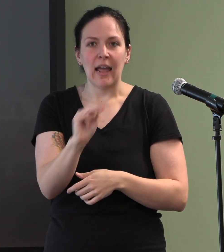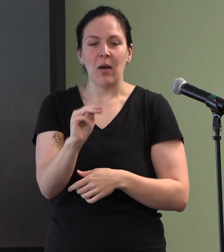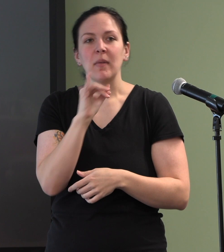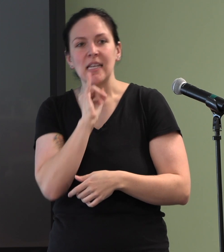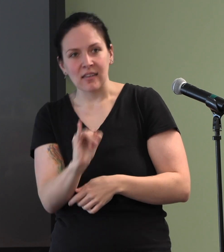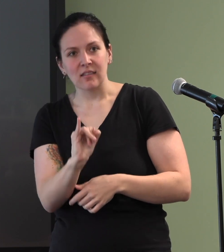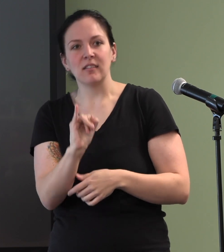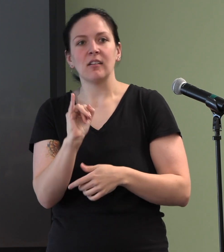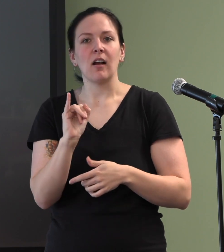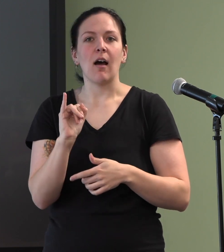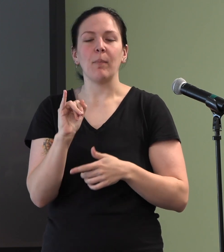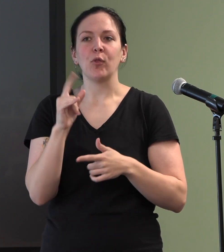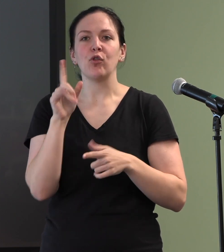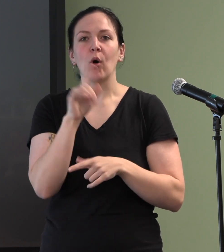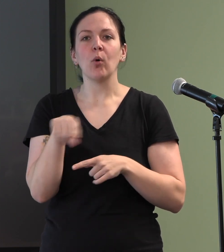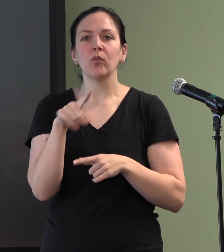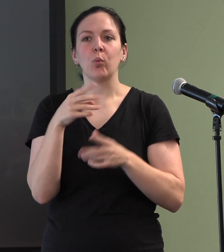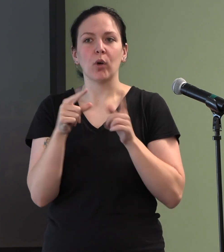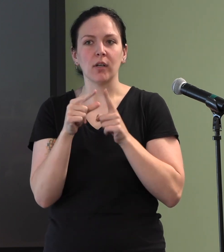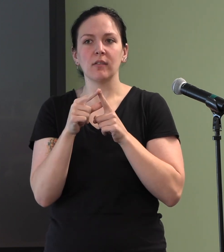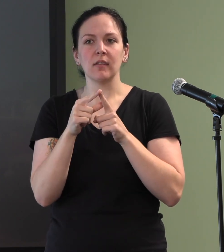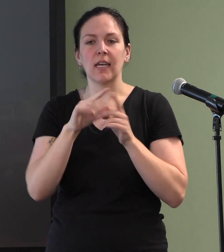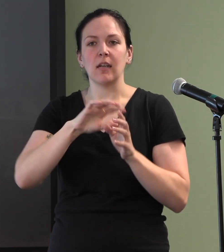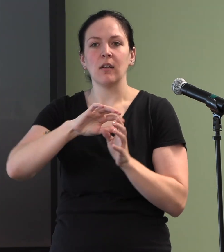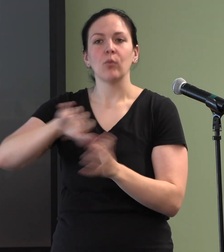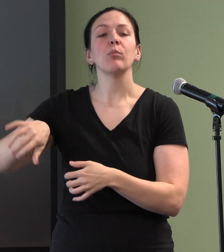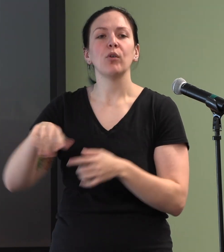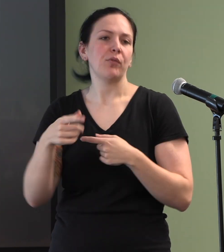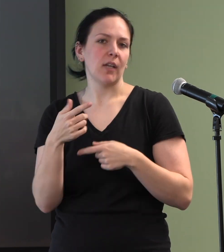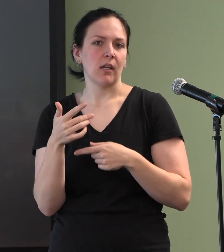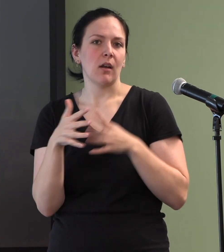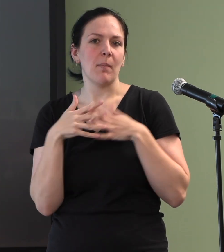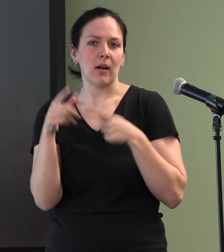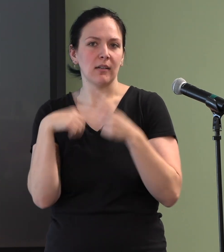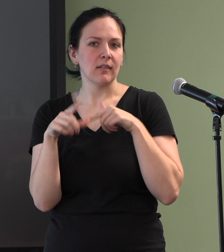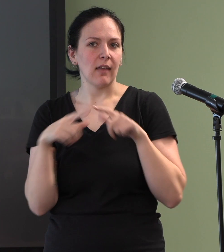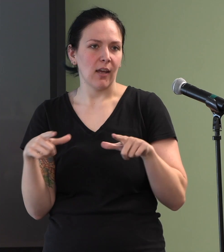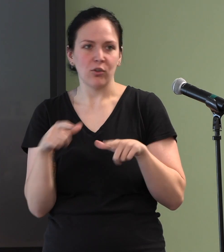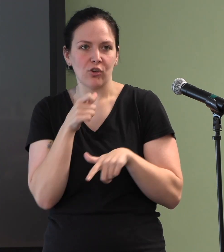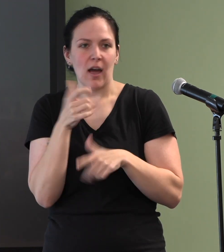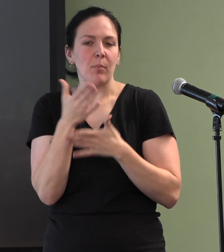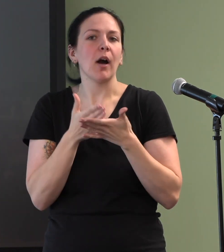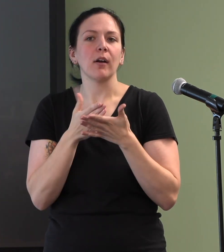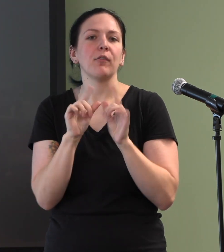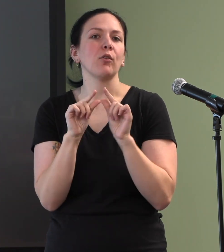am, is. Those words get removed in American Sign Language. They're not a part of the